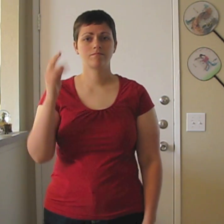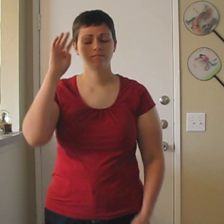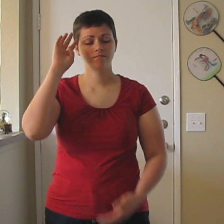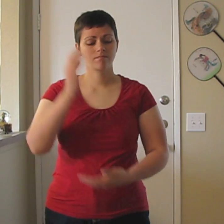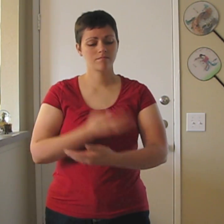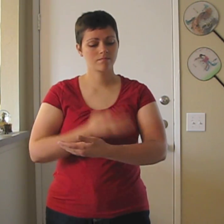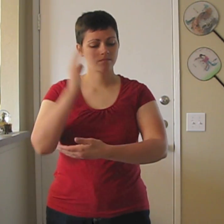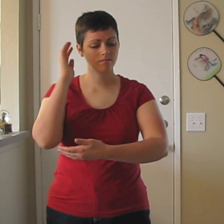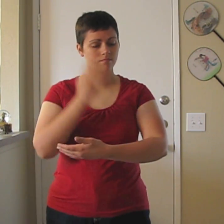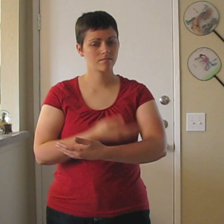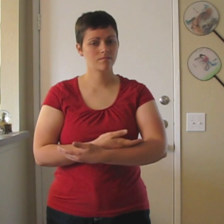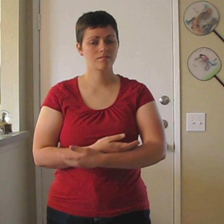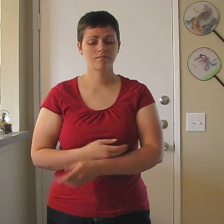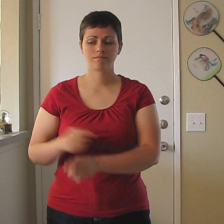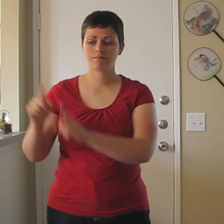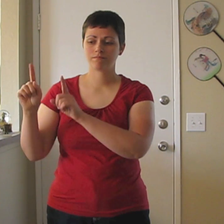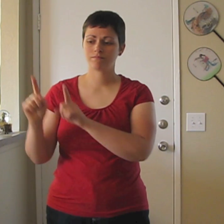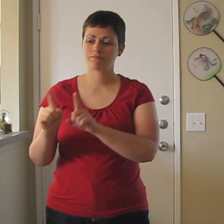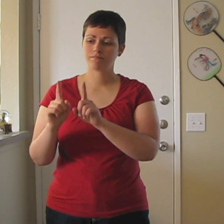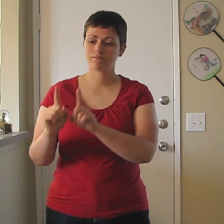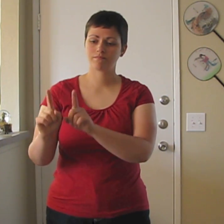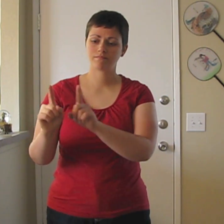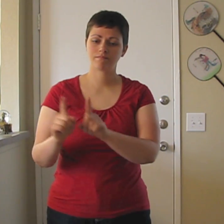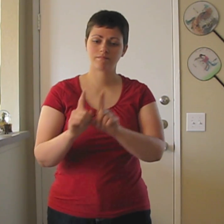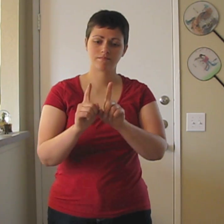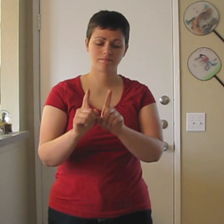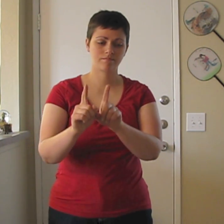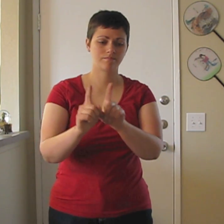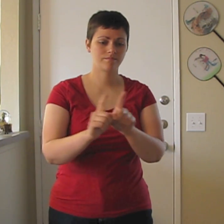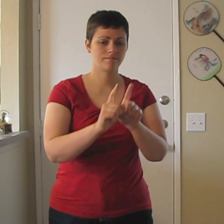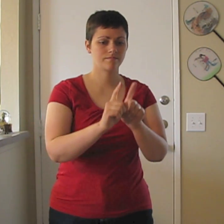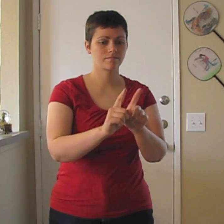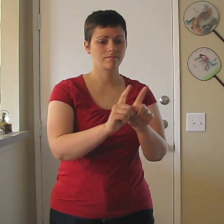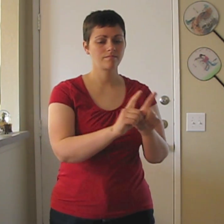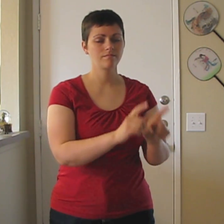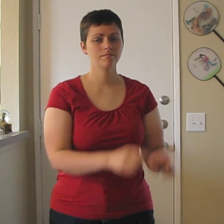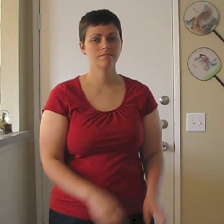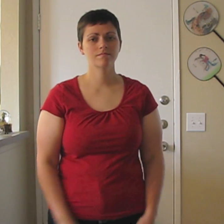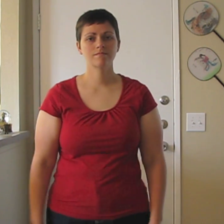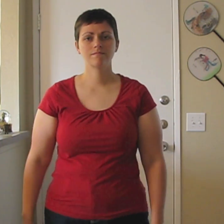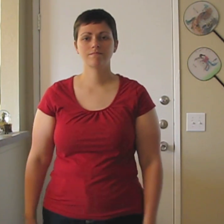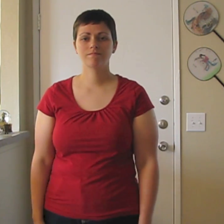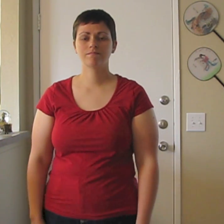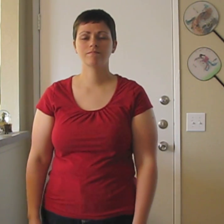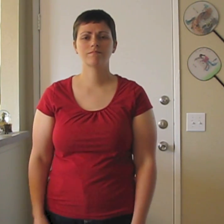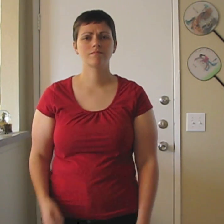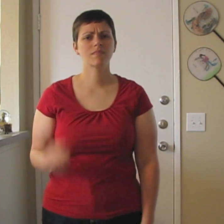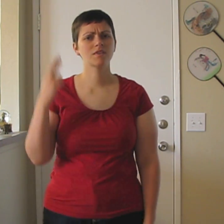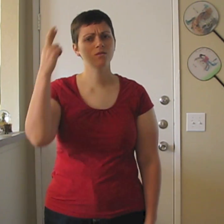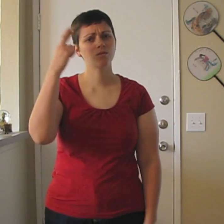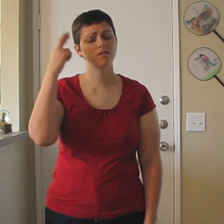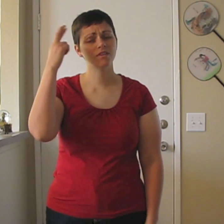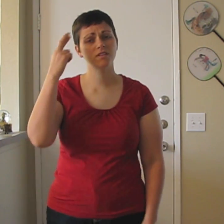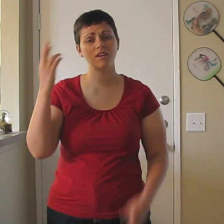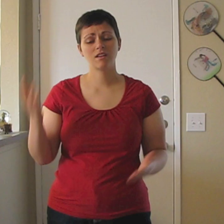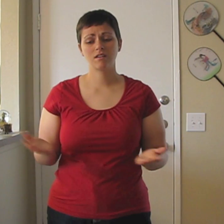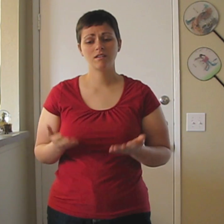again. My two small sons, they walked beside me on the road.